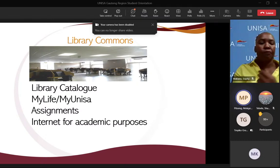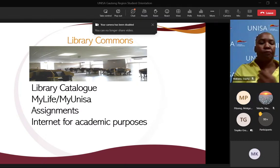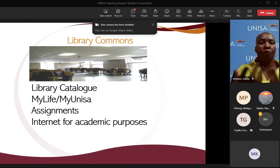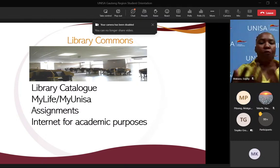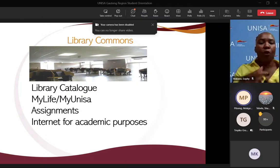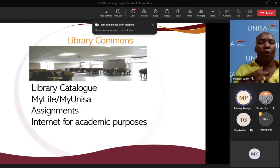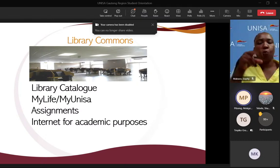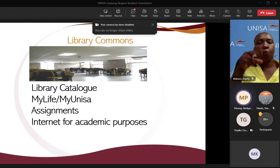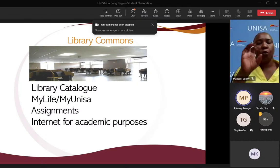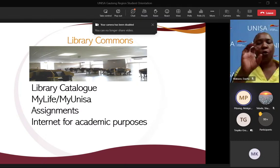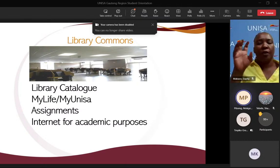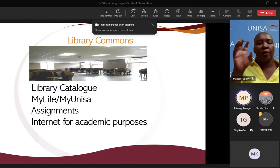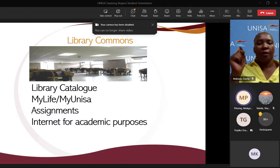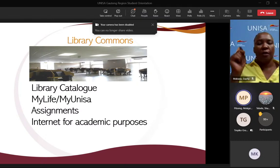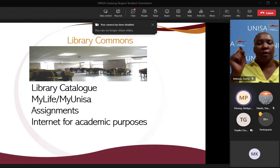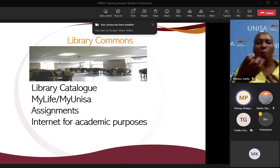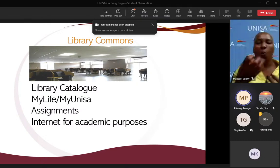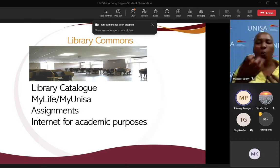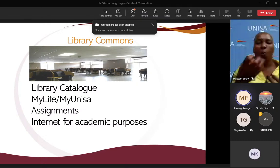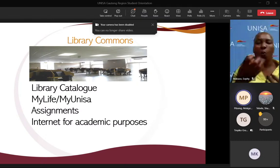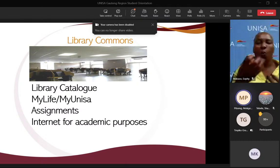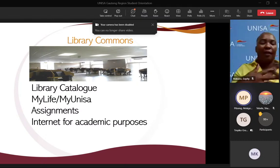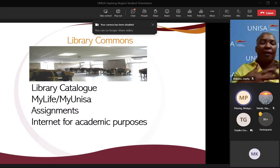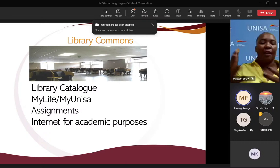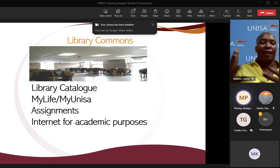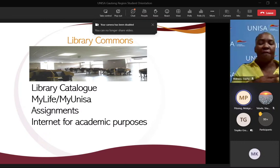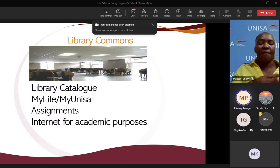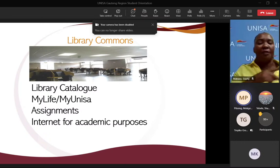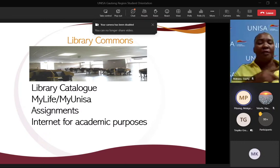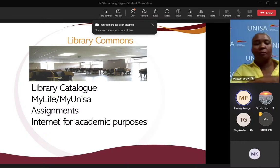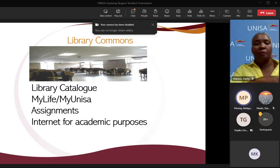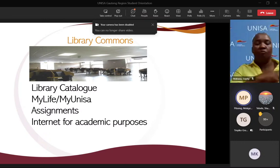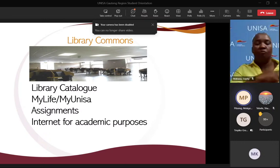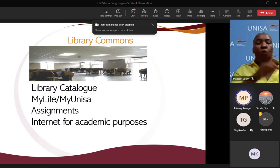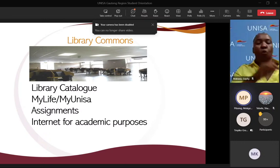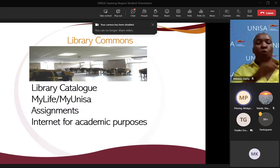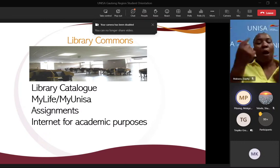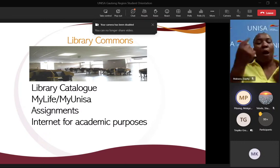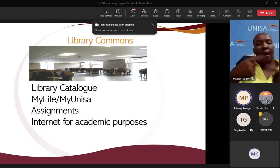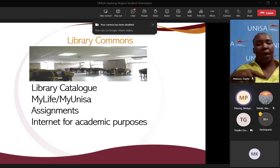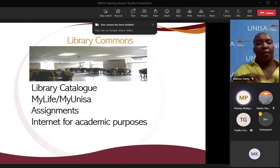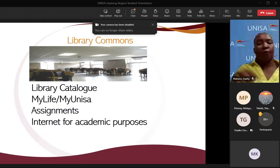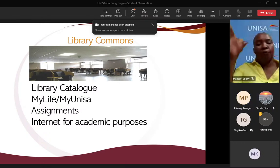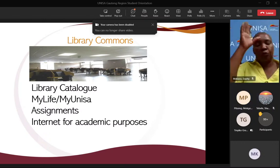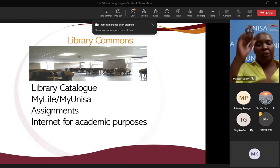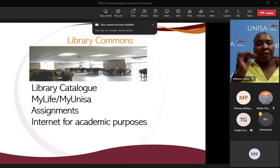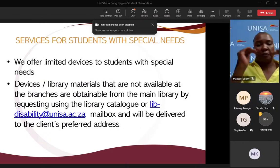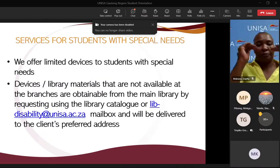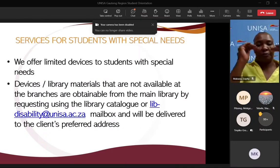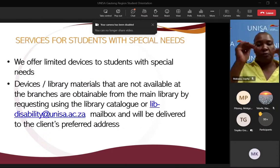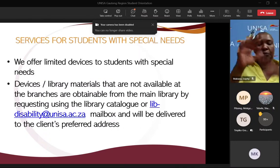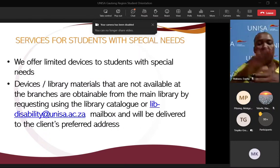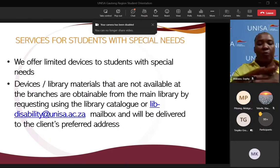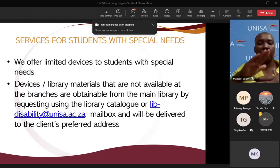or whatever we only allow internet for academic purposes